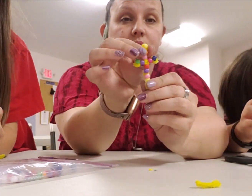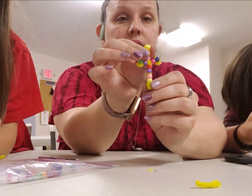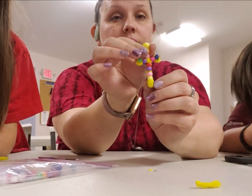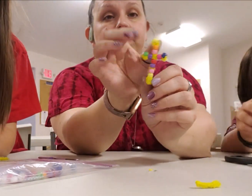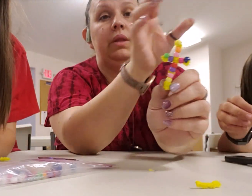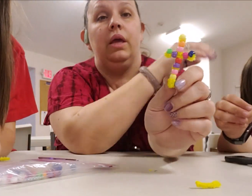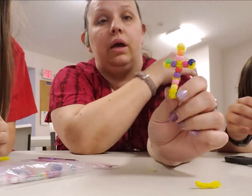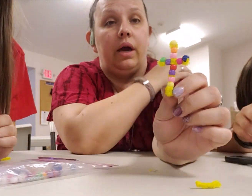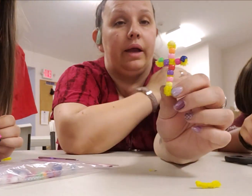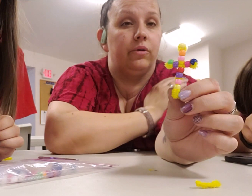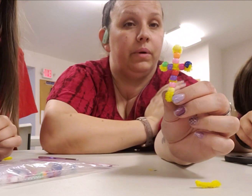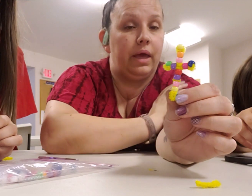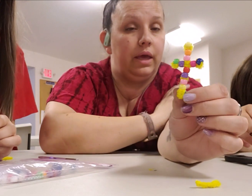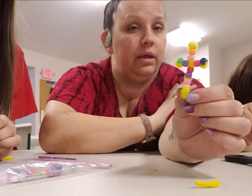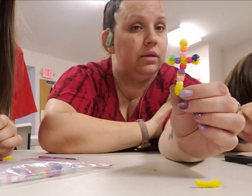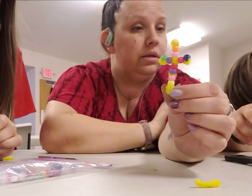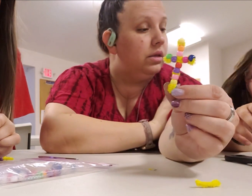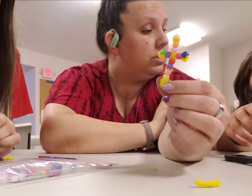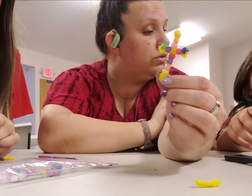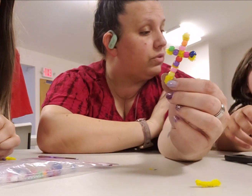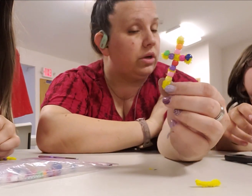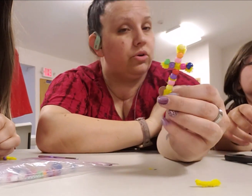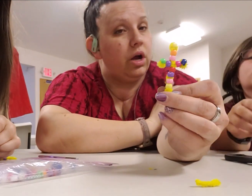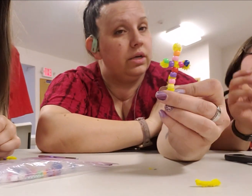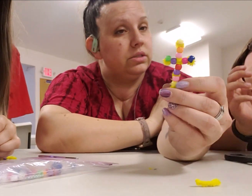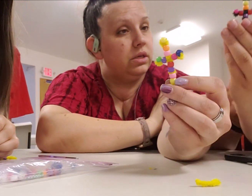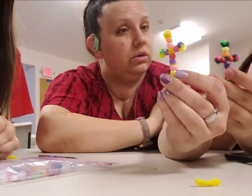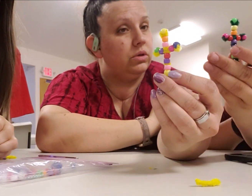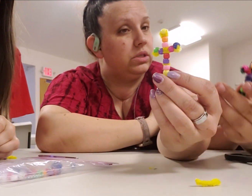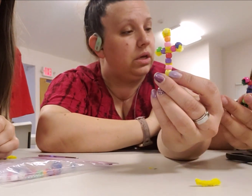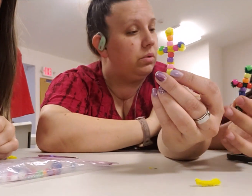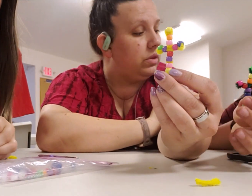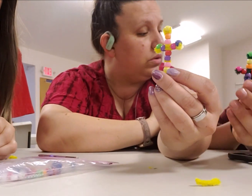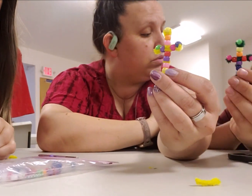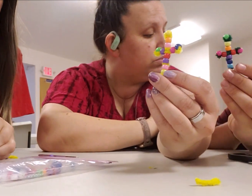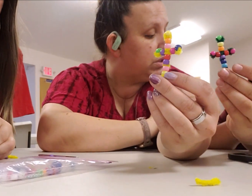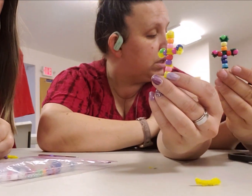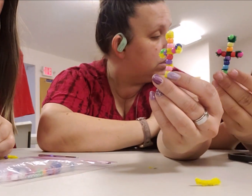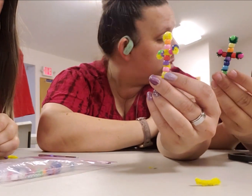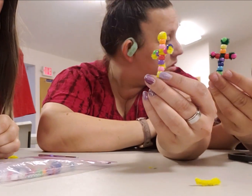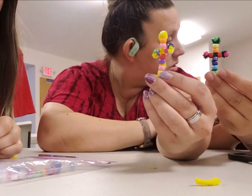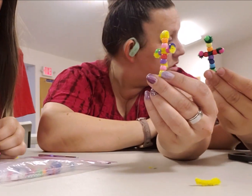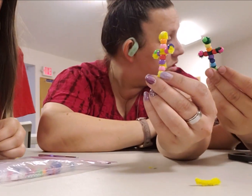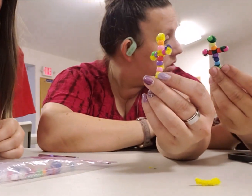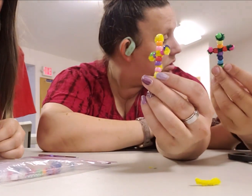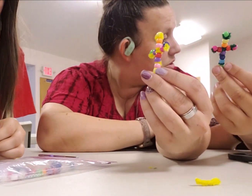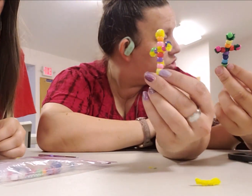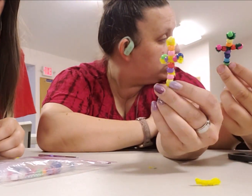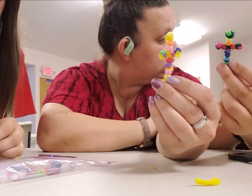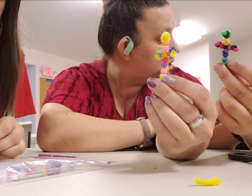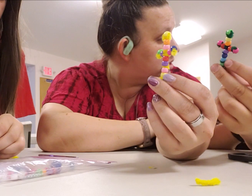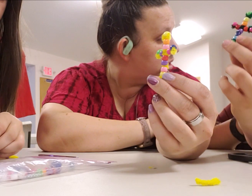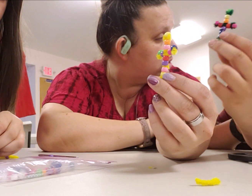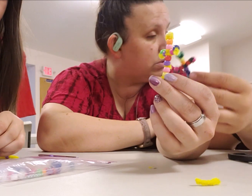bracelet. Either way, you've got a cross that you can take with you because Jesus is with